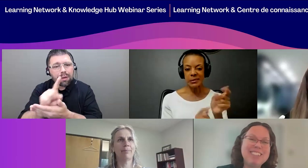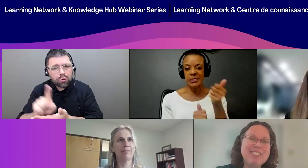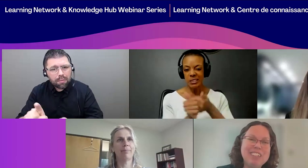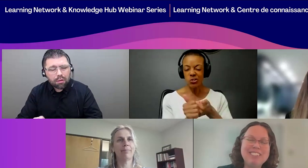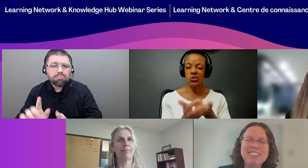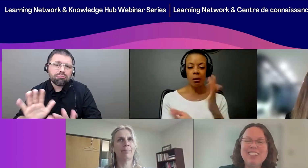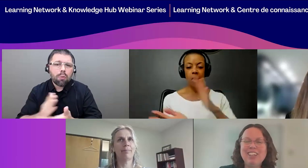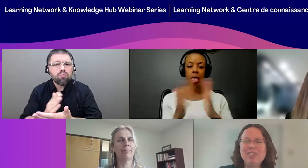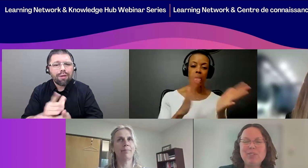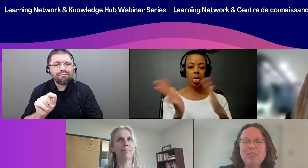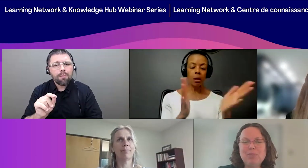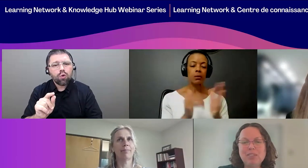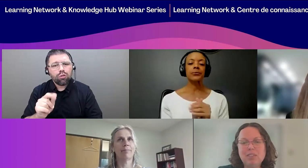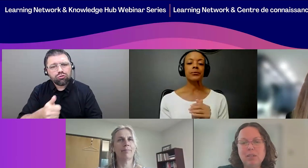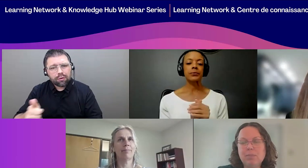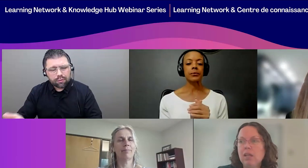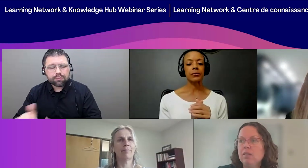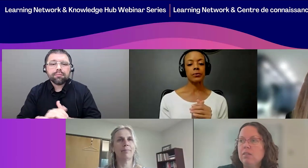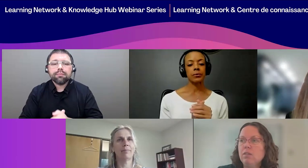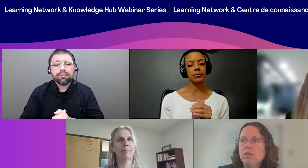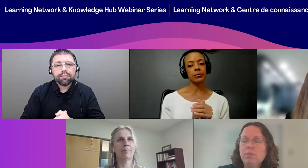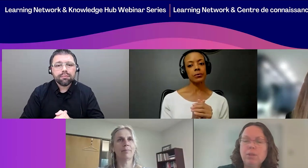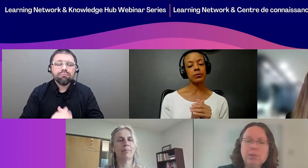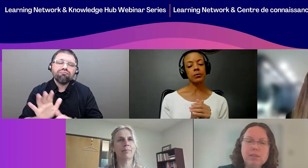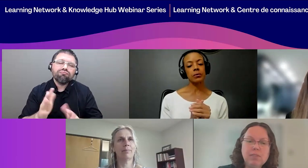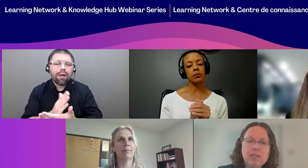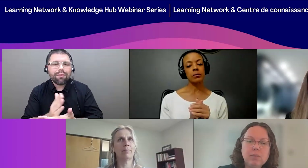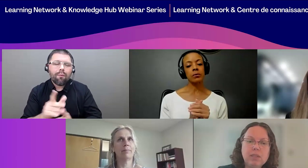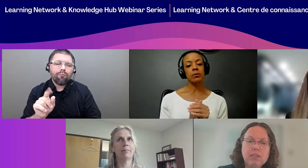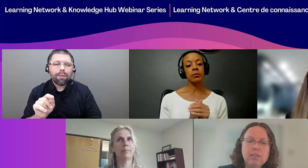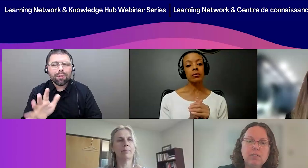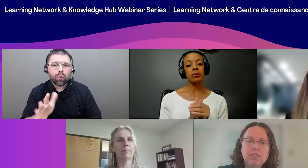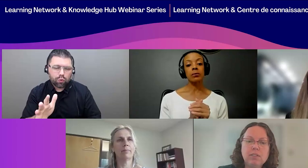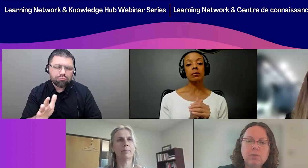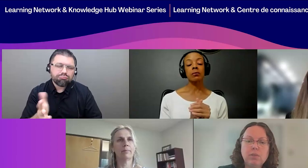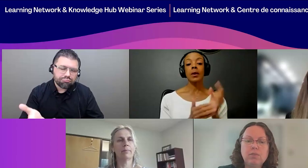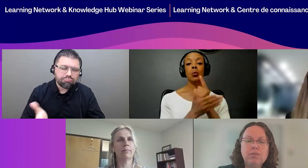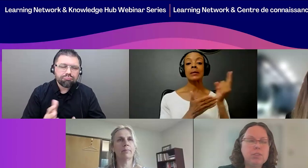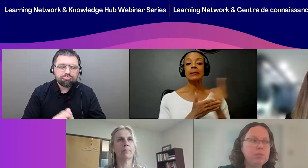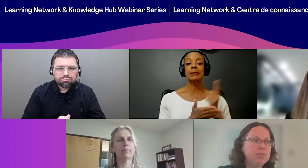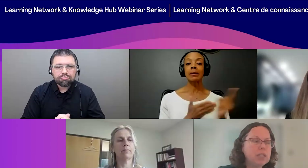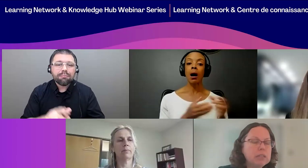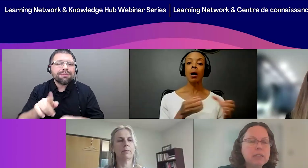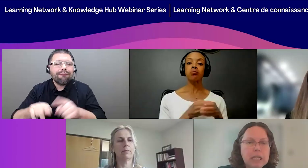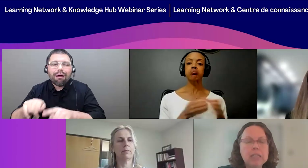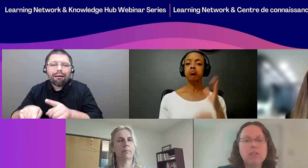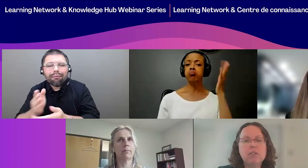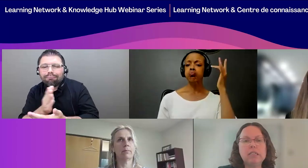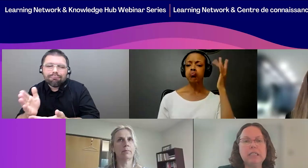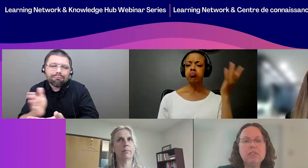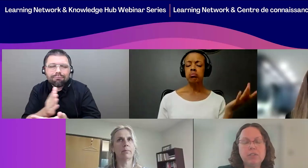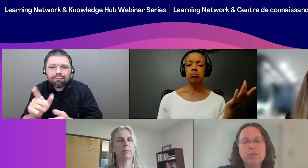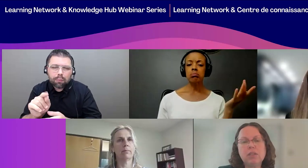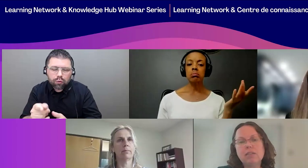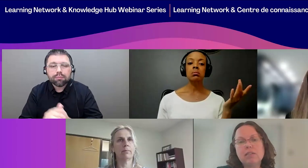approximately because they did range quite a bit in time. So the purpose of these weekly sessions were to be very